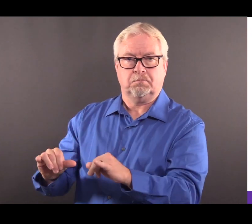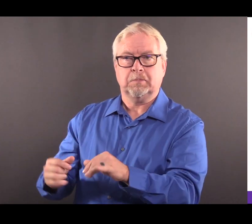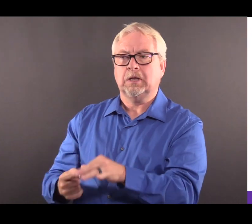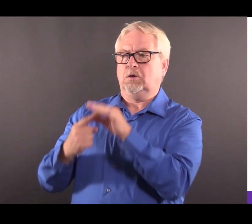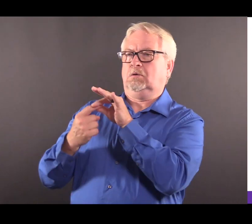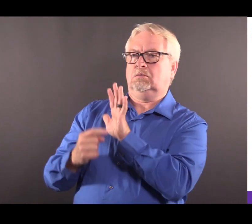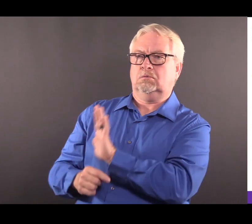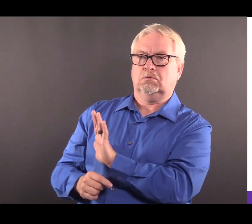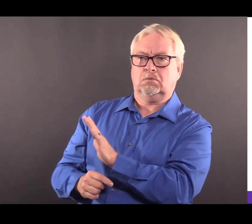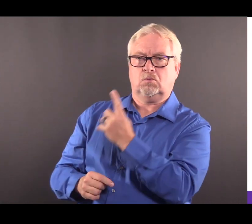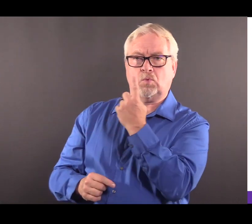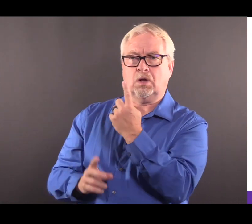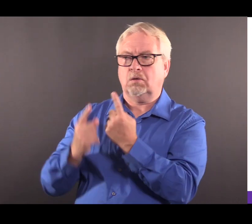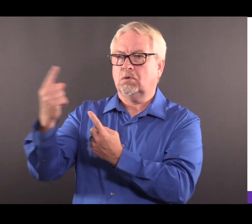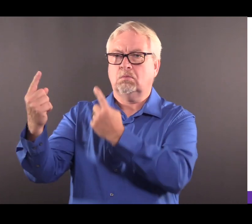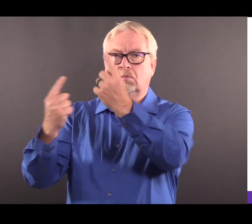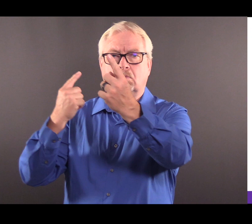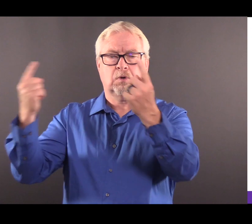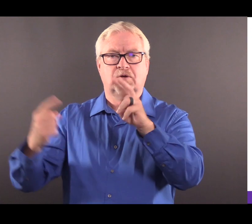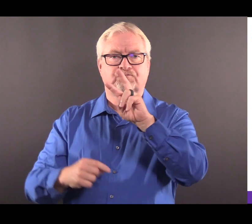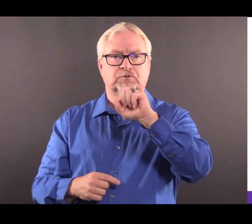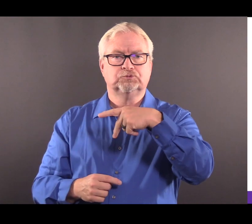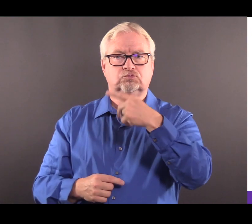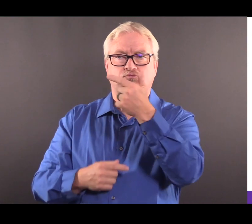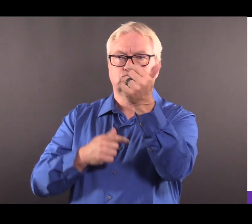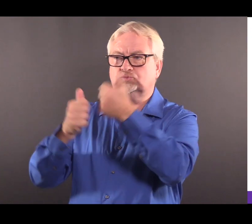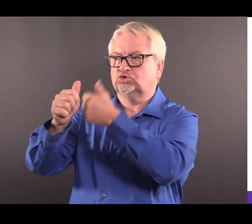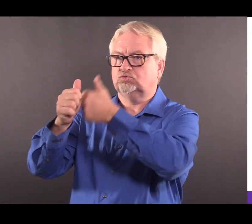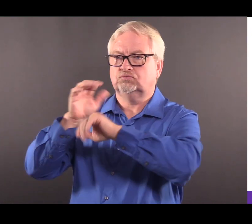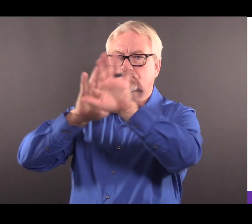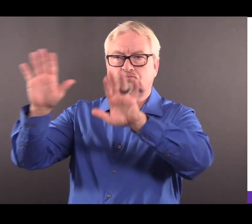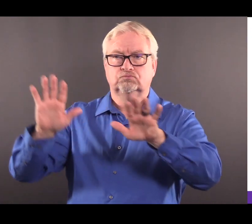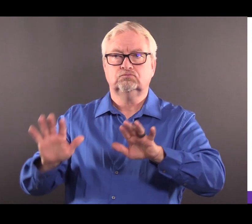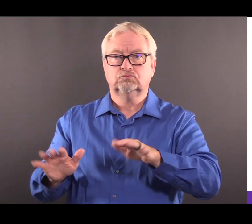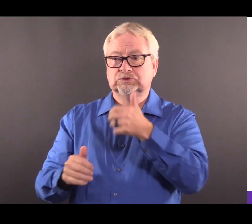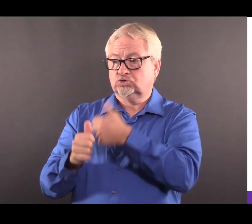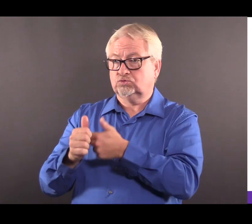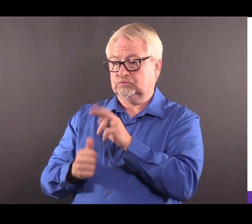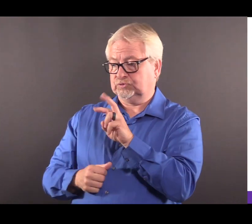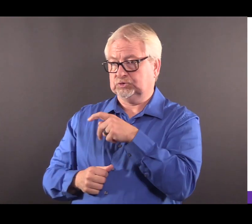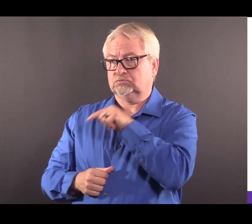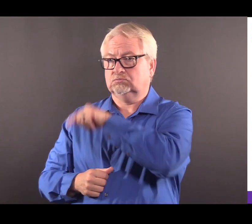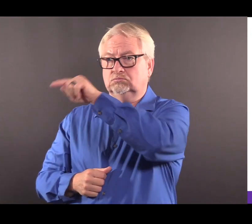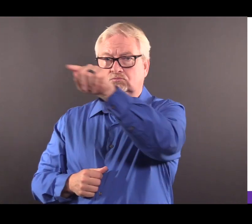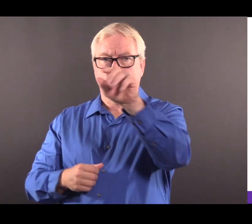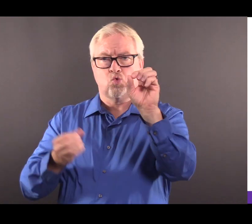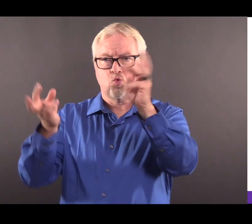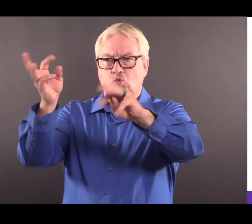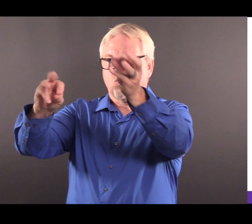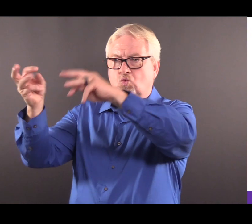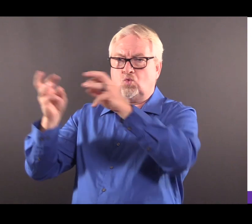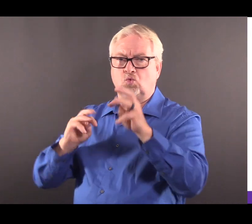standalone system unique to each VSP grantee. Each